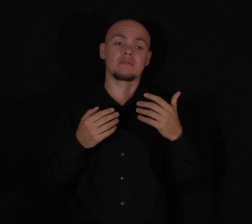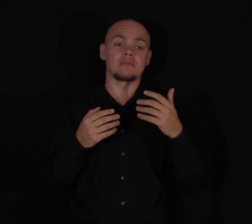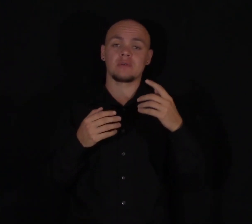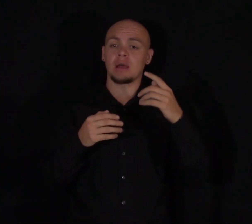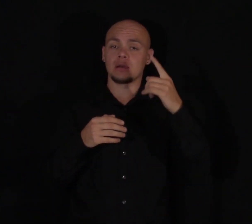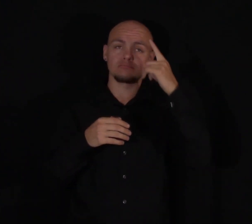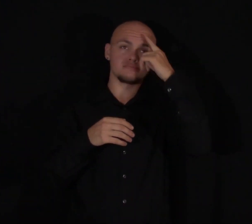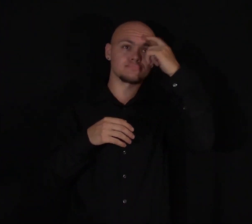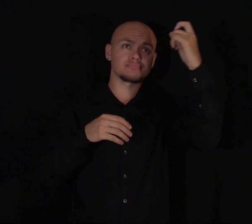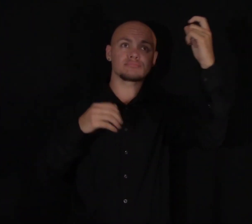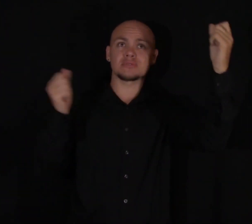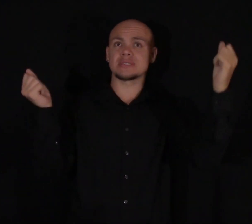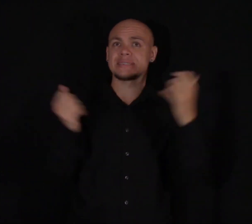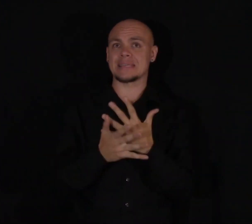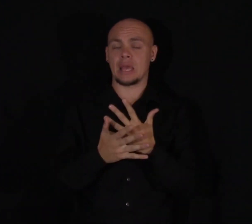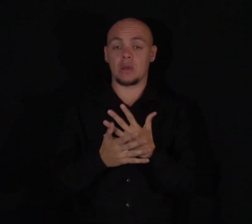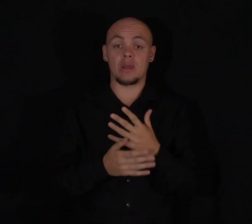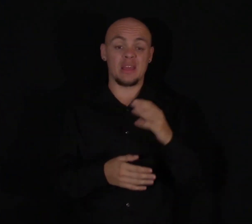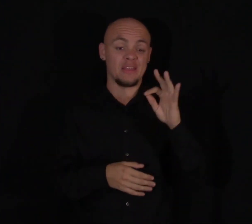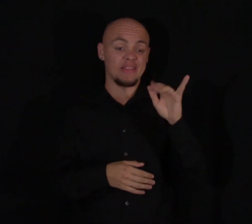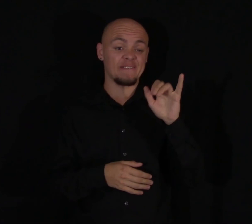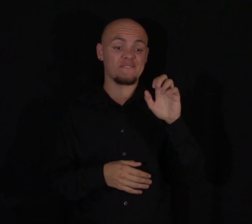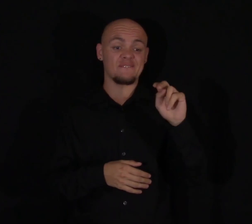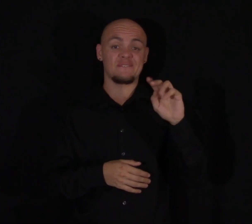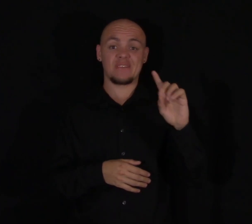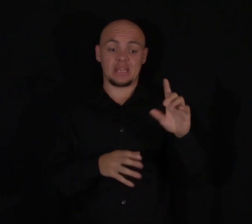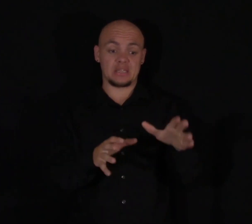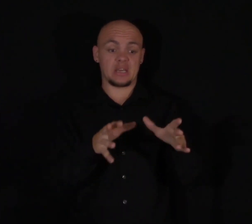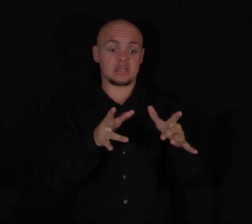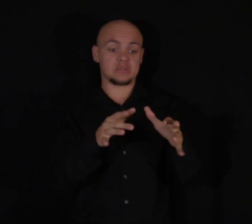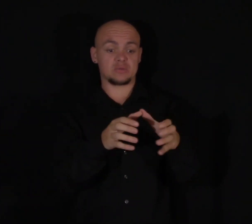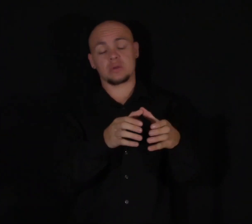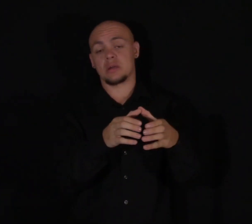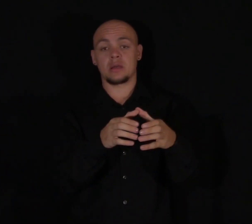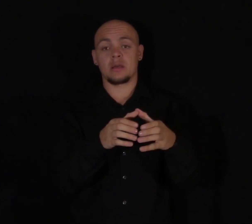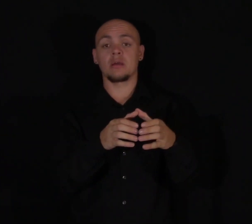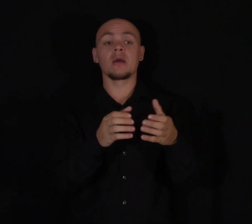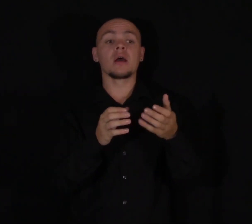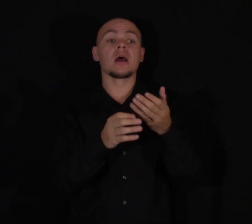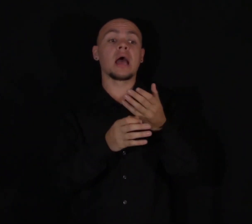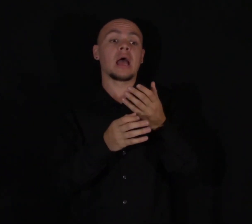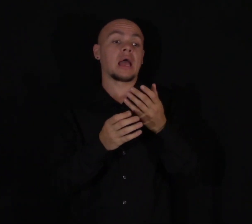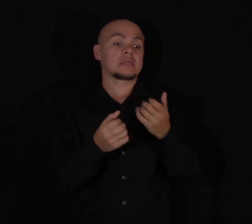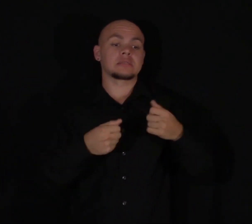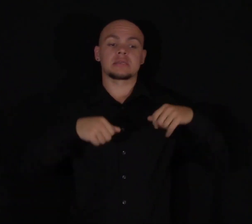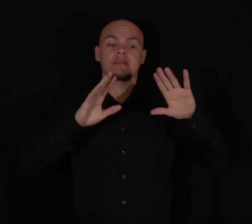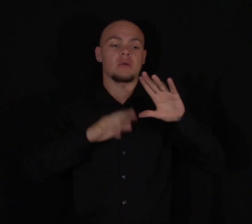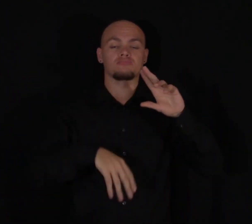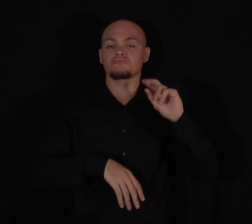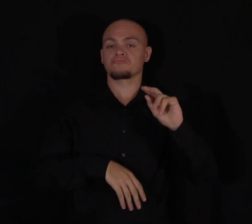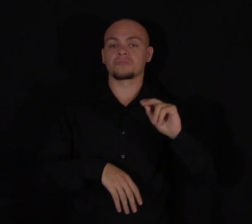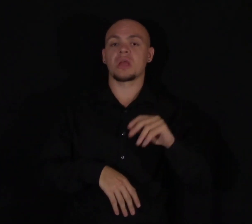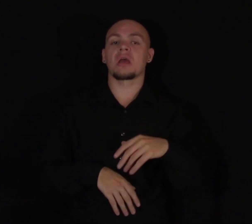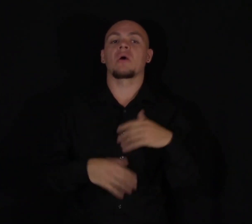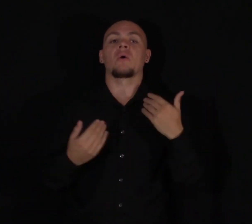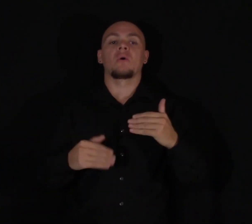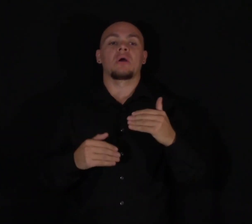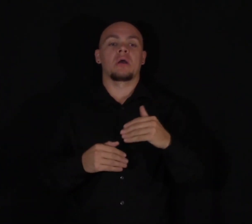felt the fiend's grasp in my neck, and could not free myself from it. Groans and cries rang in my